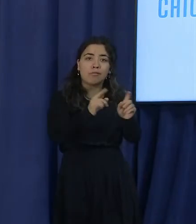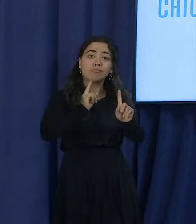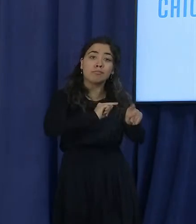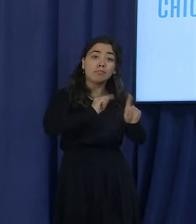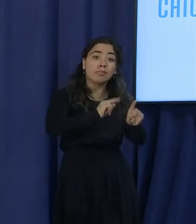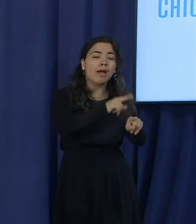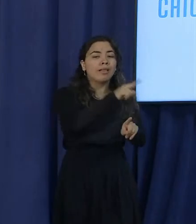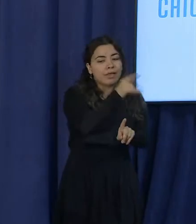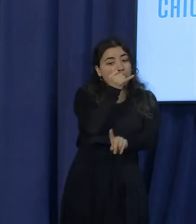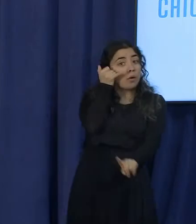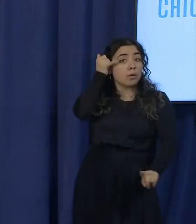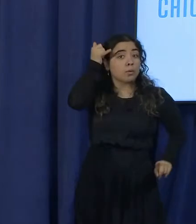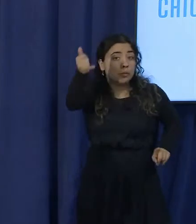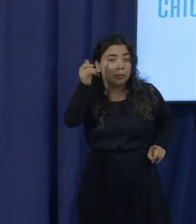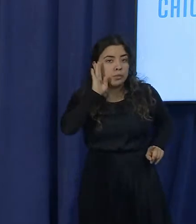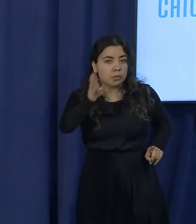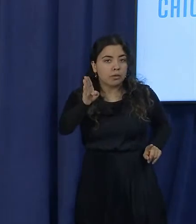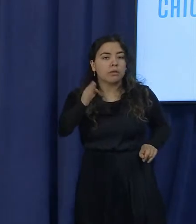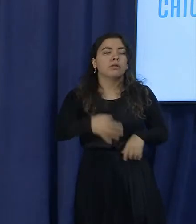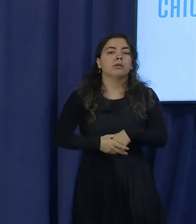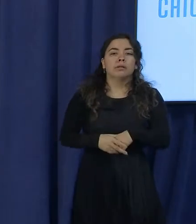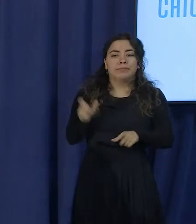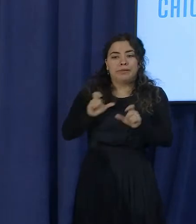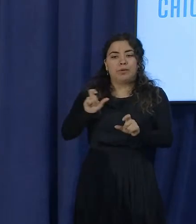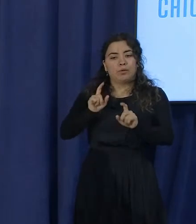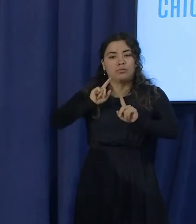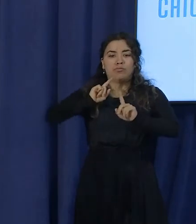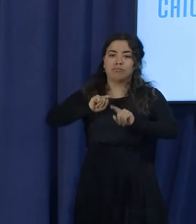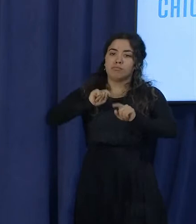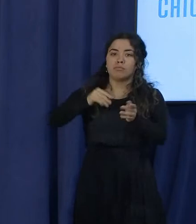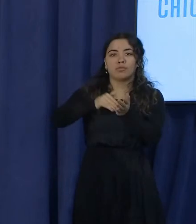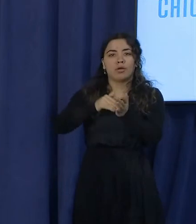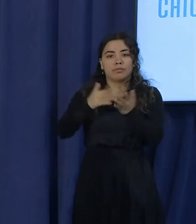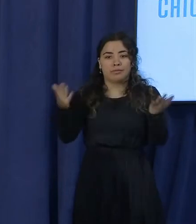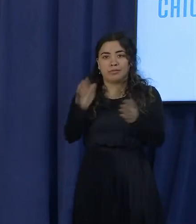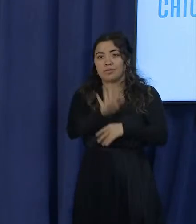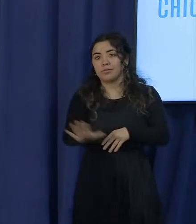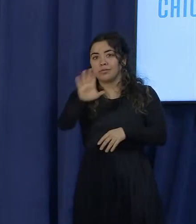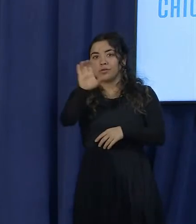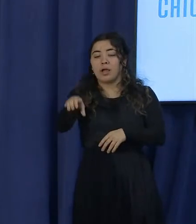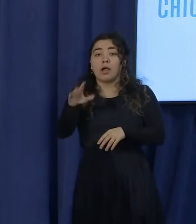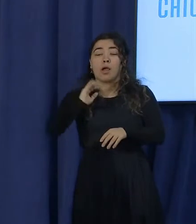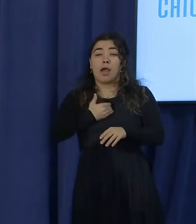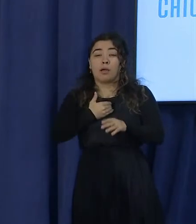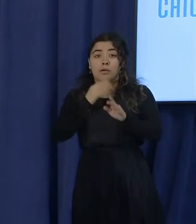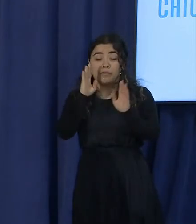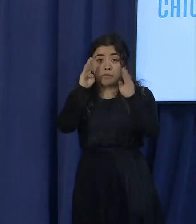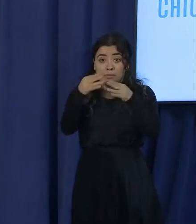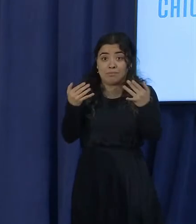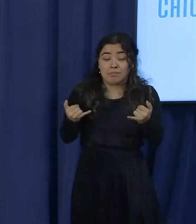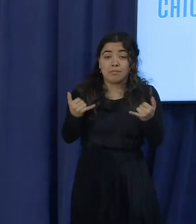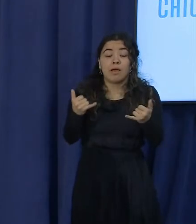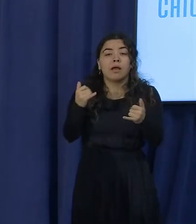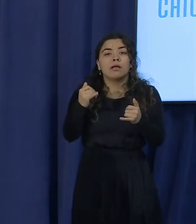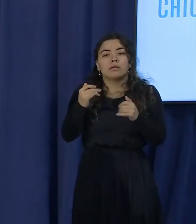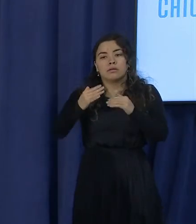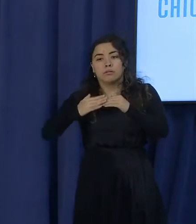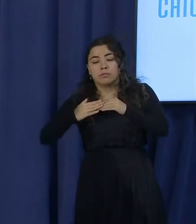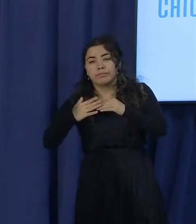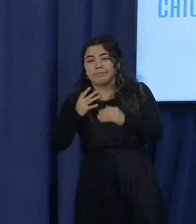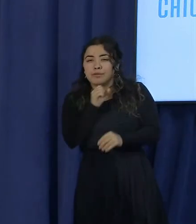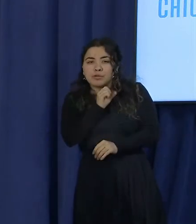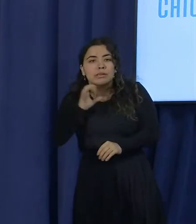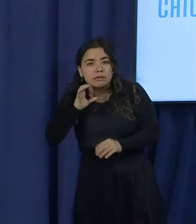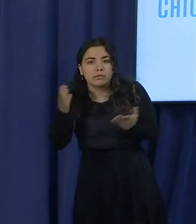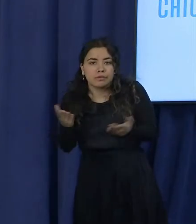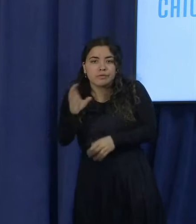in Chicago, and it really helps us, as you saw in this data from this last week, get to our older Chicagoans who in many cases may not be as connected to the